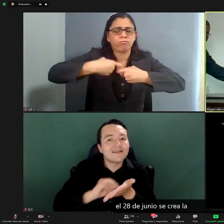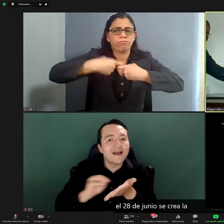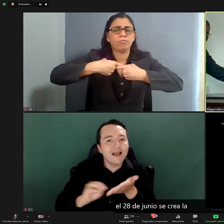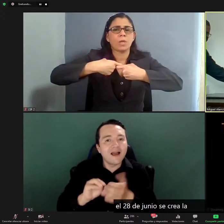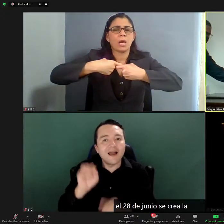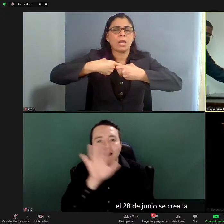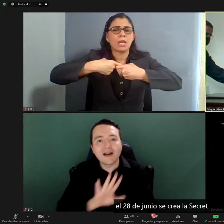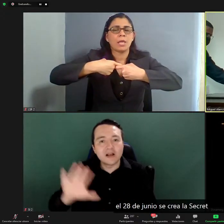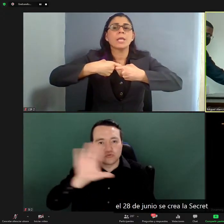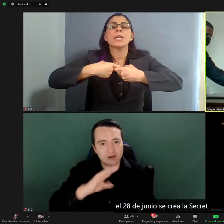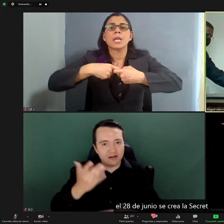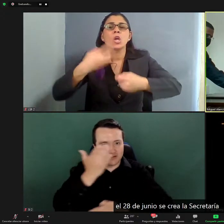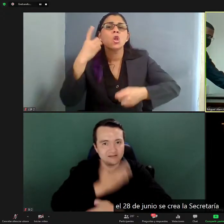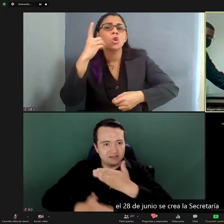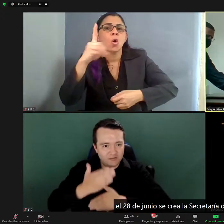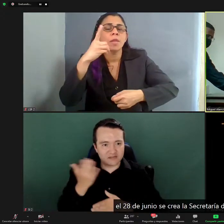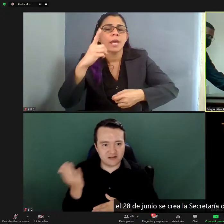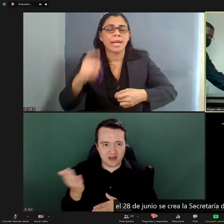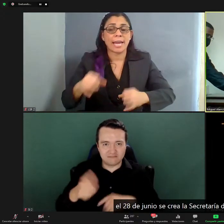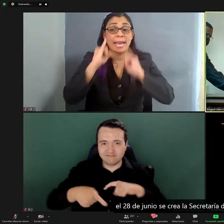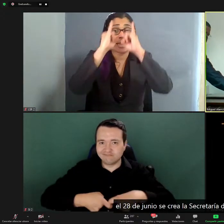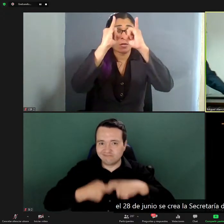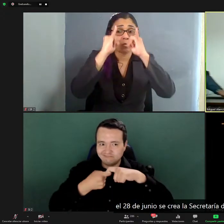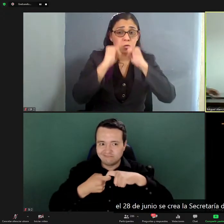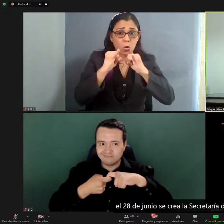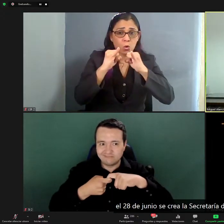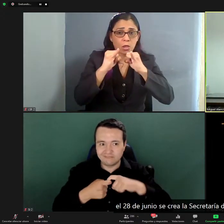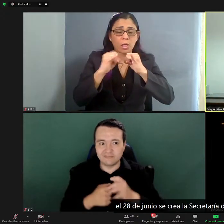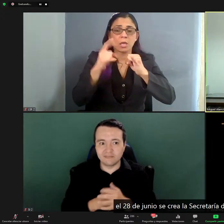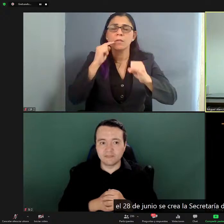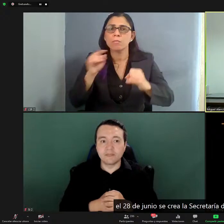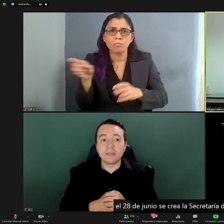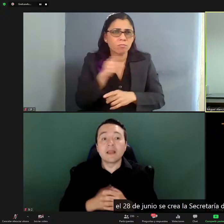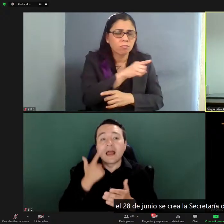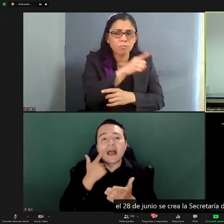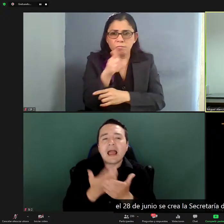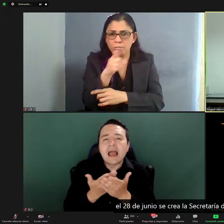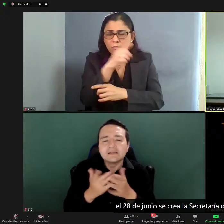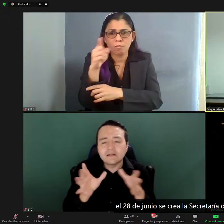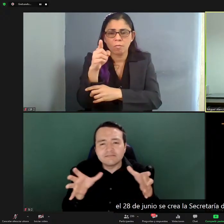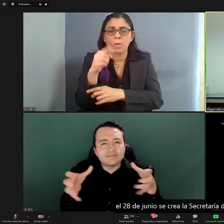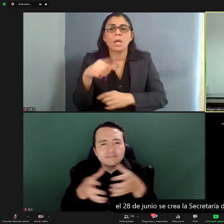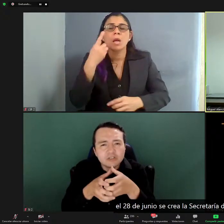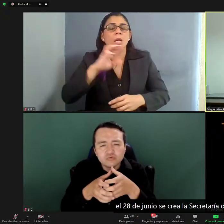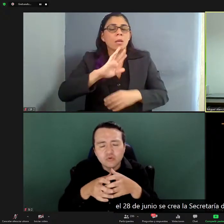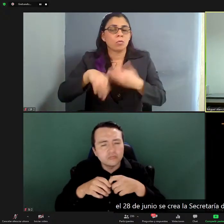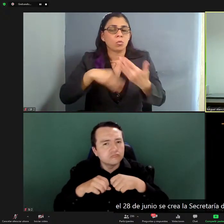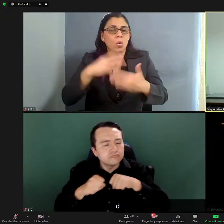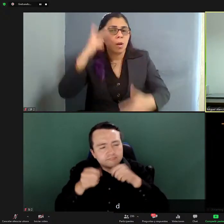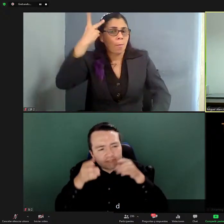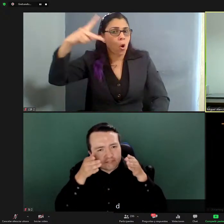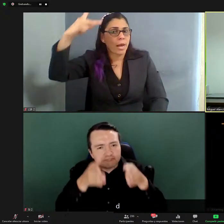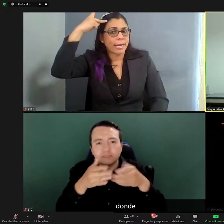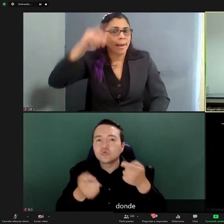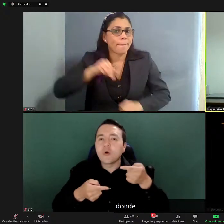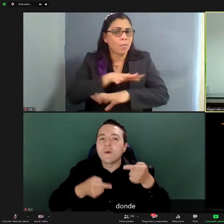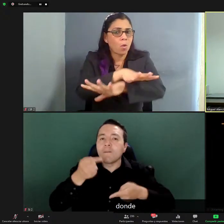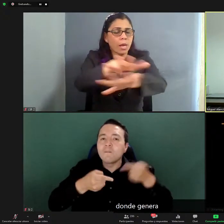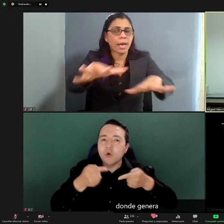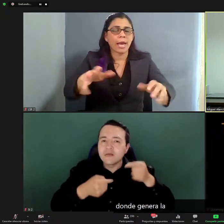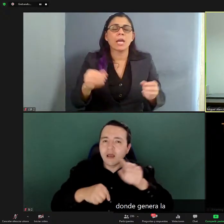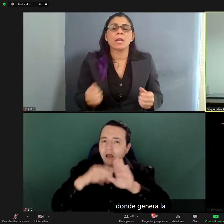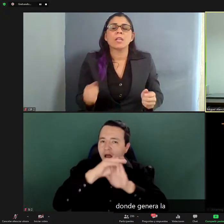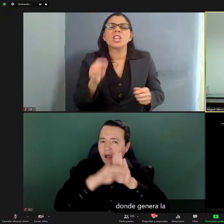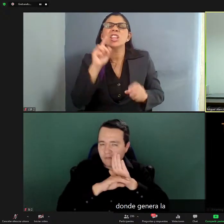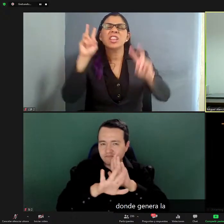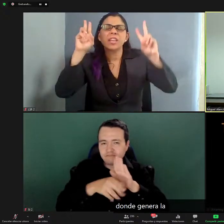secretariat for disabilities was created this is the institution executing and conducting